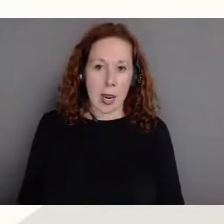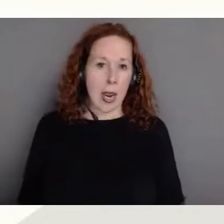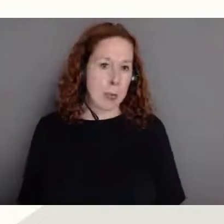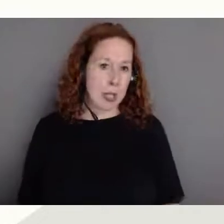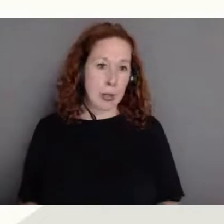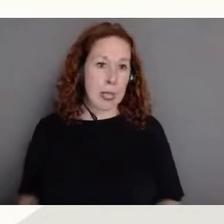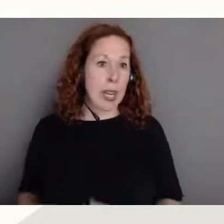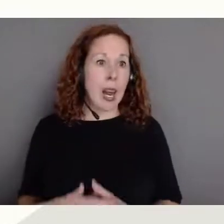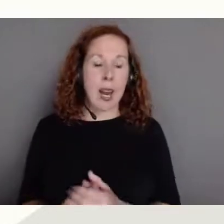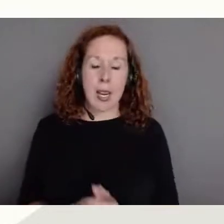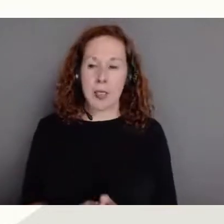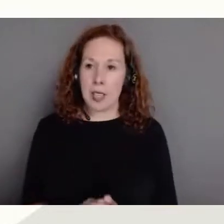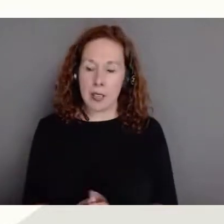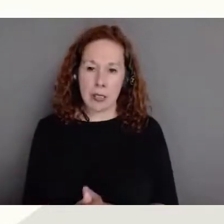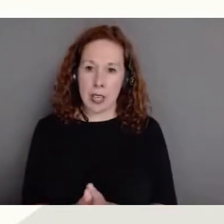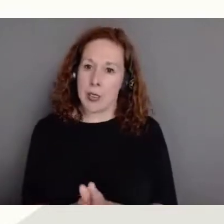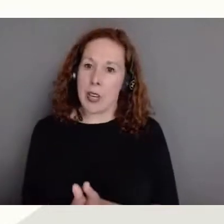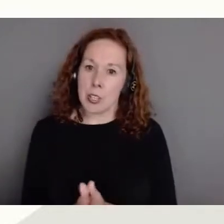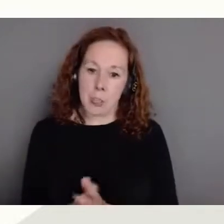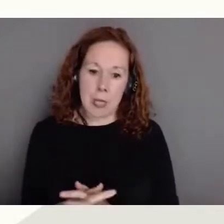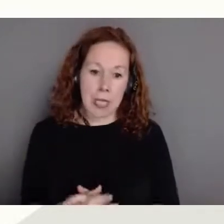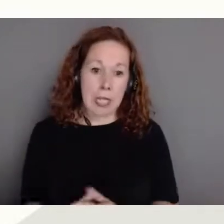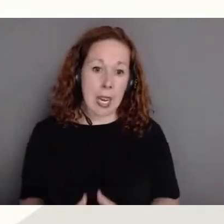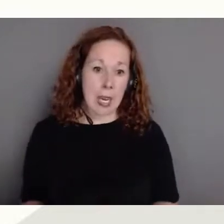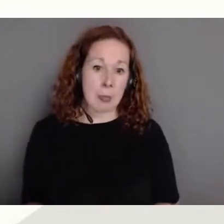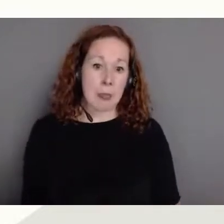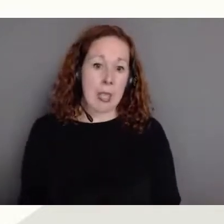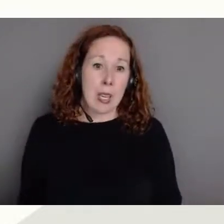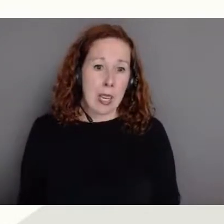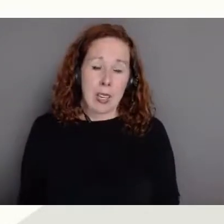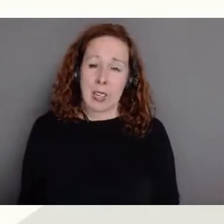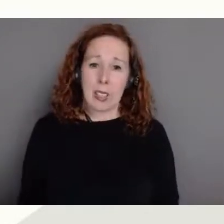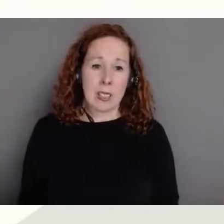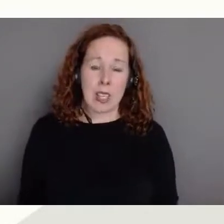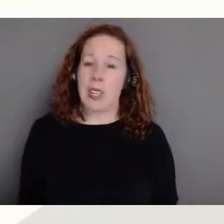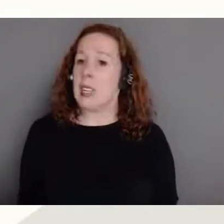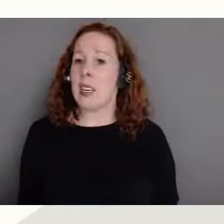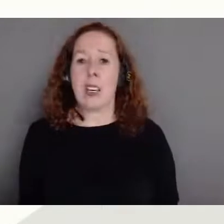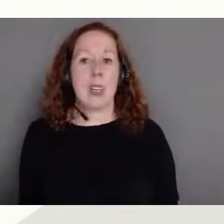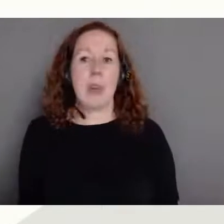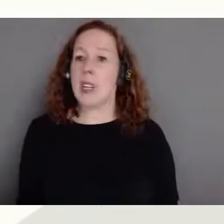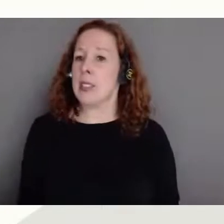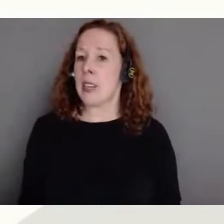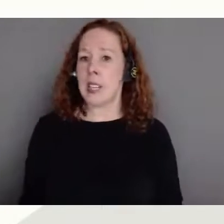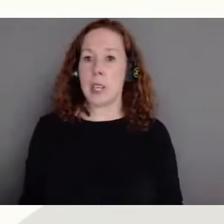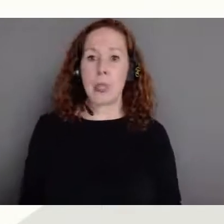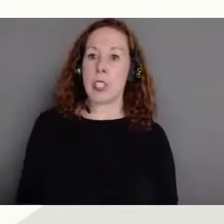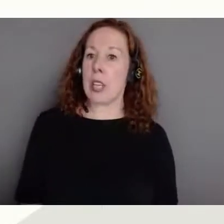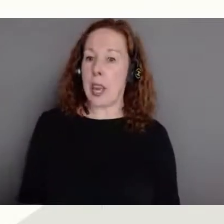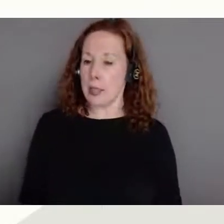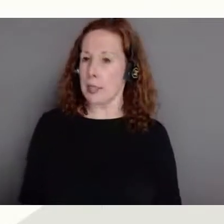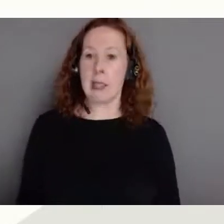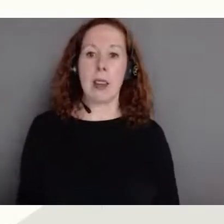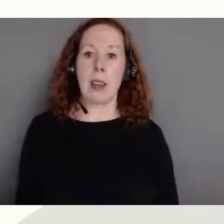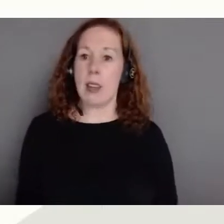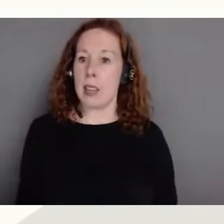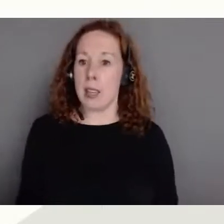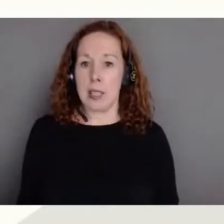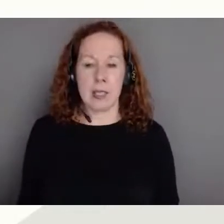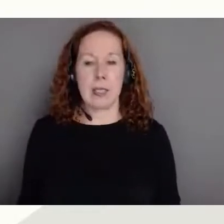go? Absolutely. I think the final thought should be, taking an American Sign Language